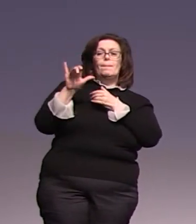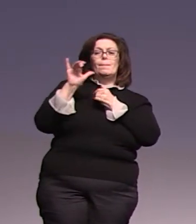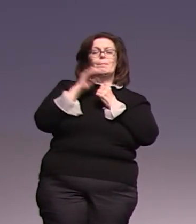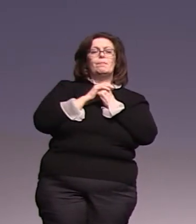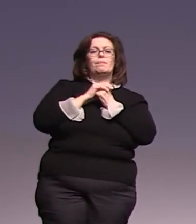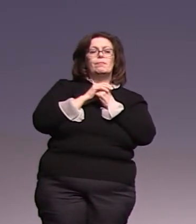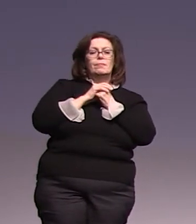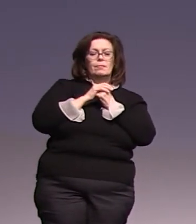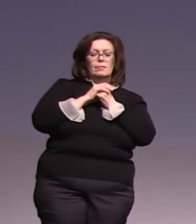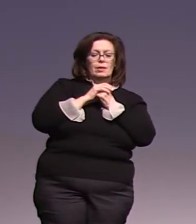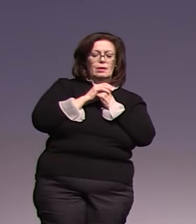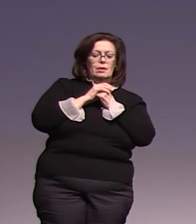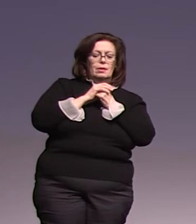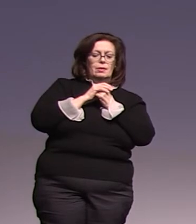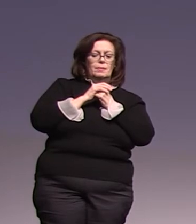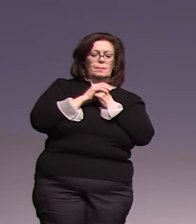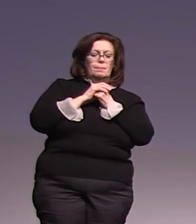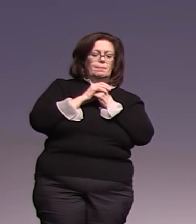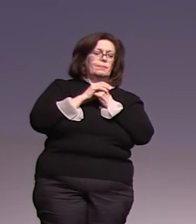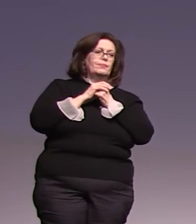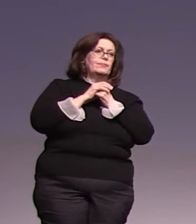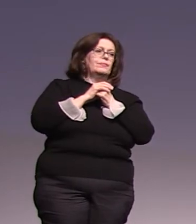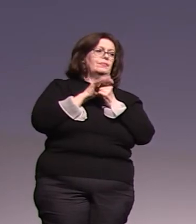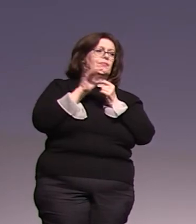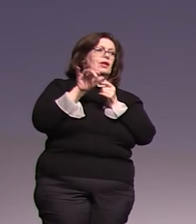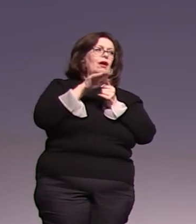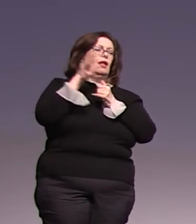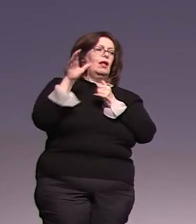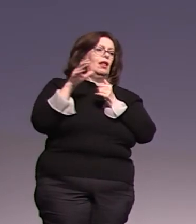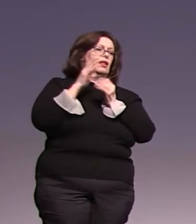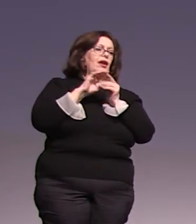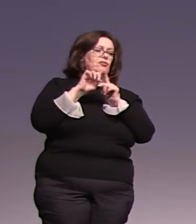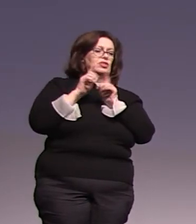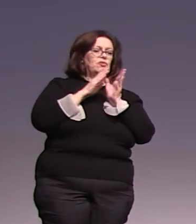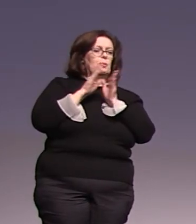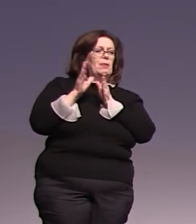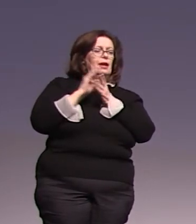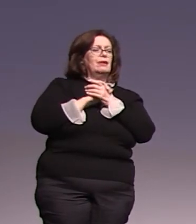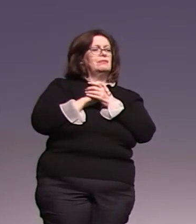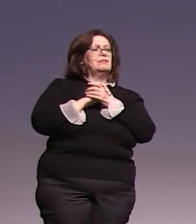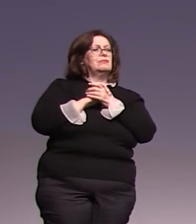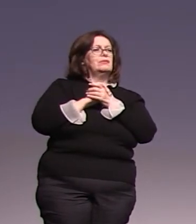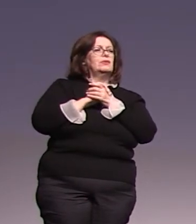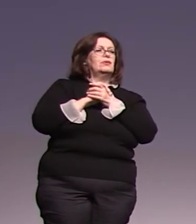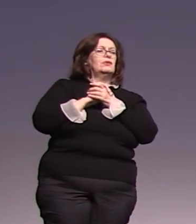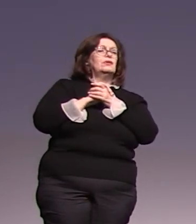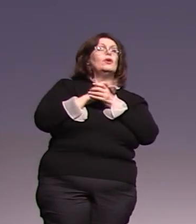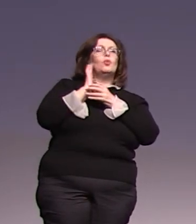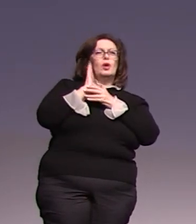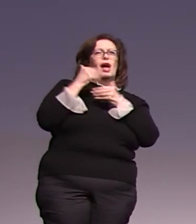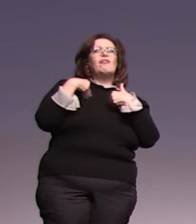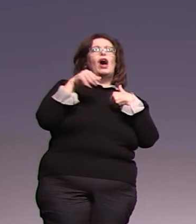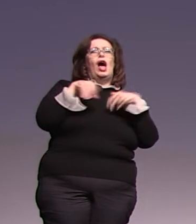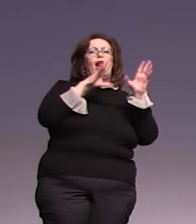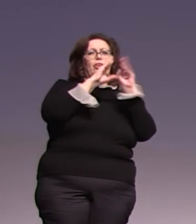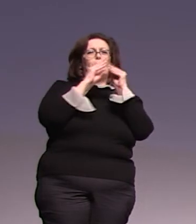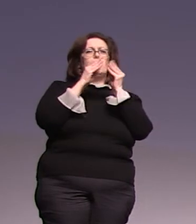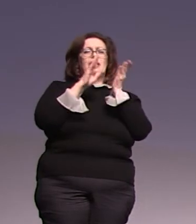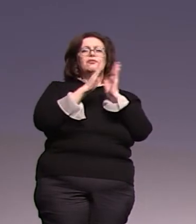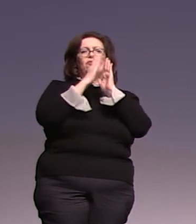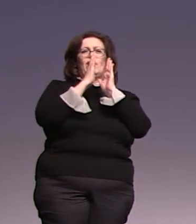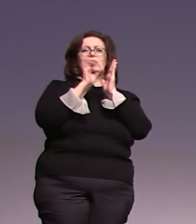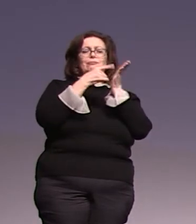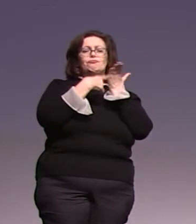which we know is a significant issue. Again, seeing a lot of that in our ESSER plans. And so that might be another thing where we'll put that and say it's not for this